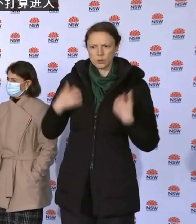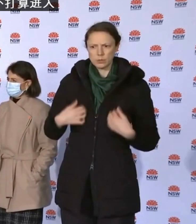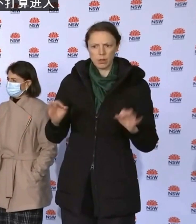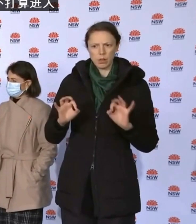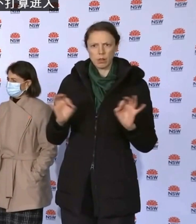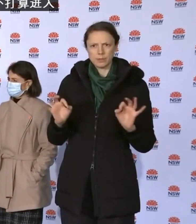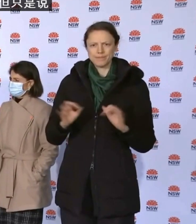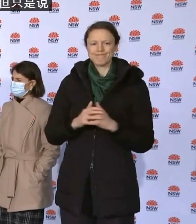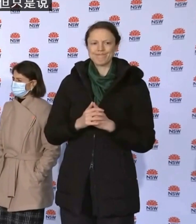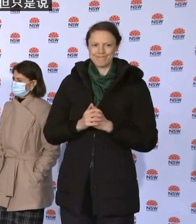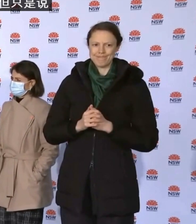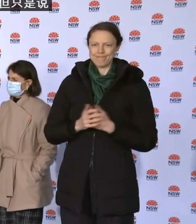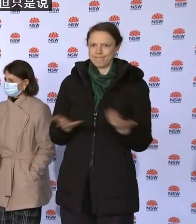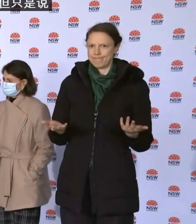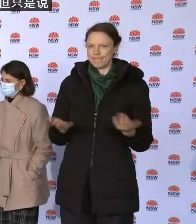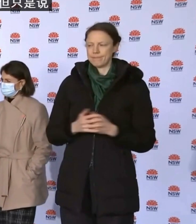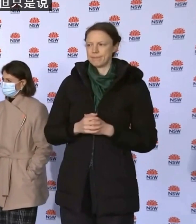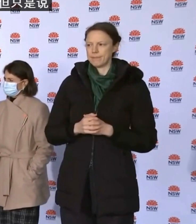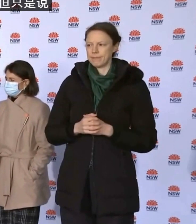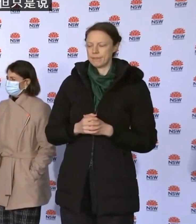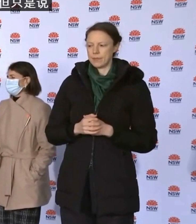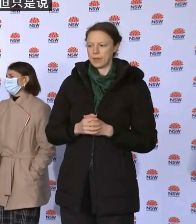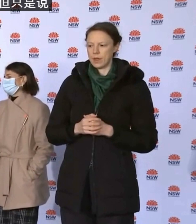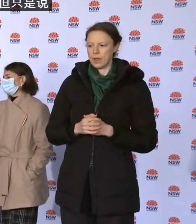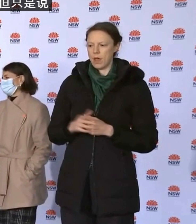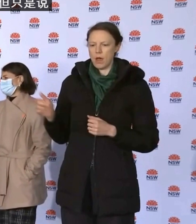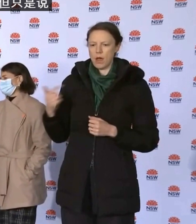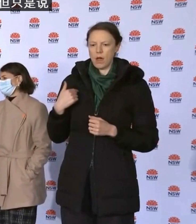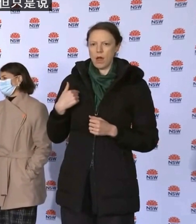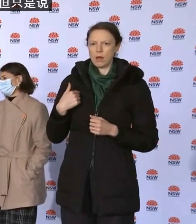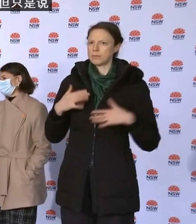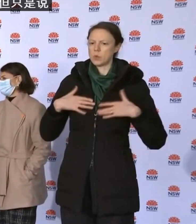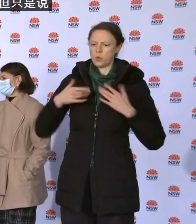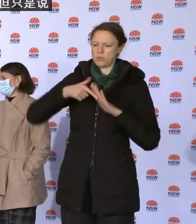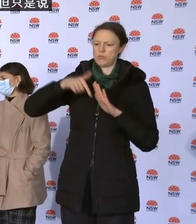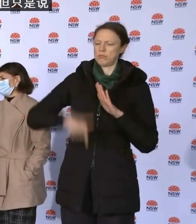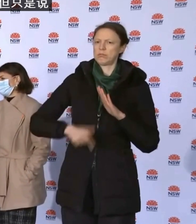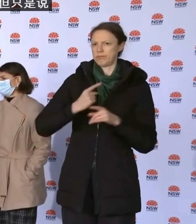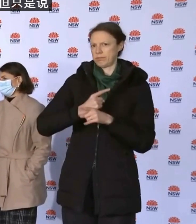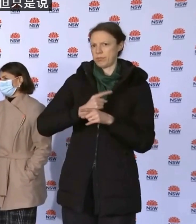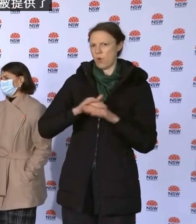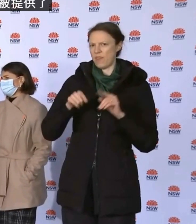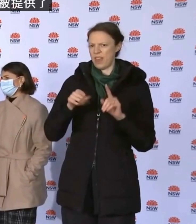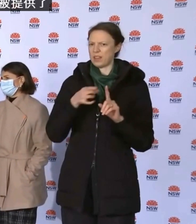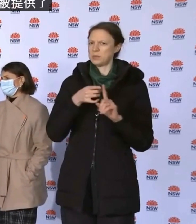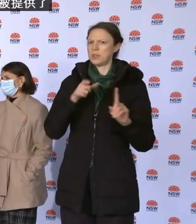case, I'm not going to go into the details of that case in the specifics, but just to say that